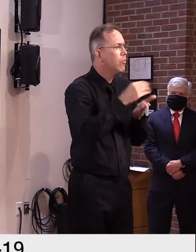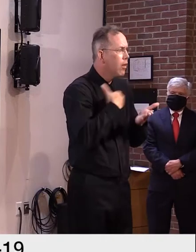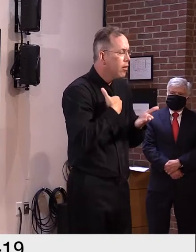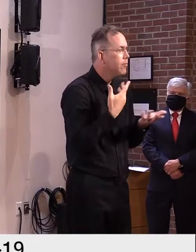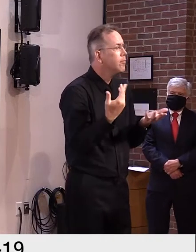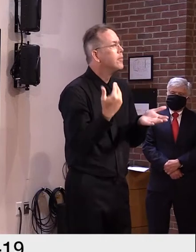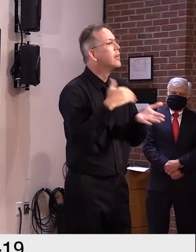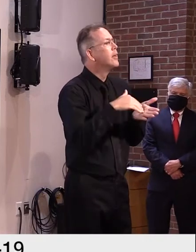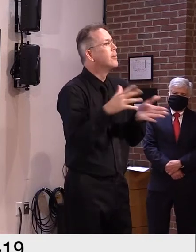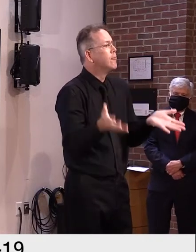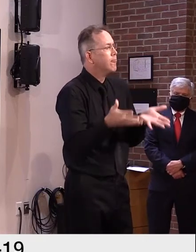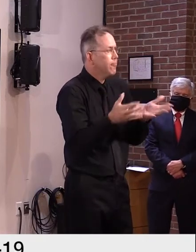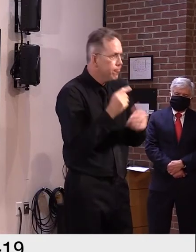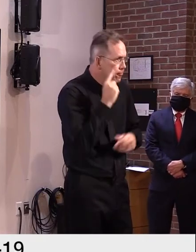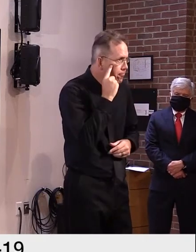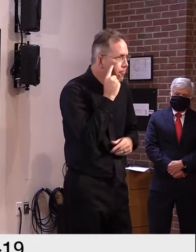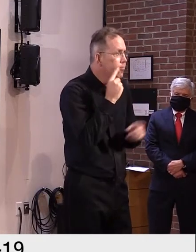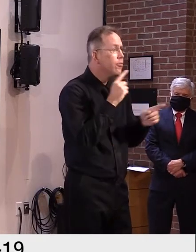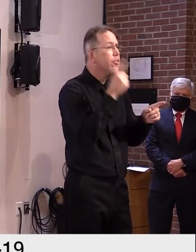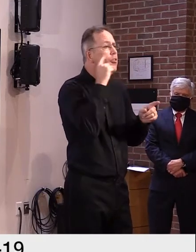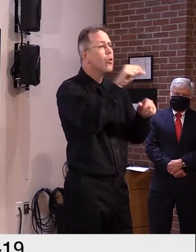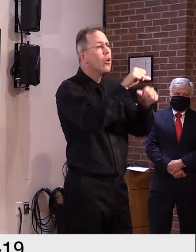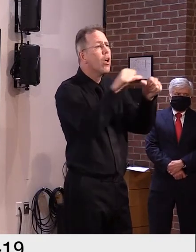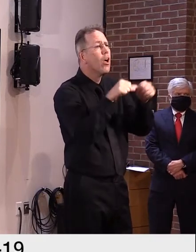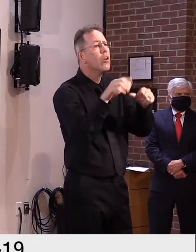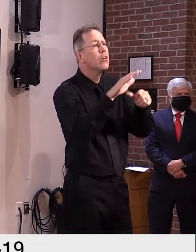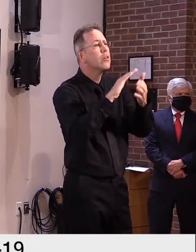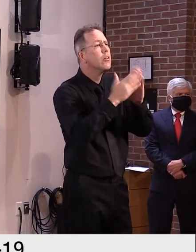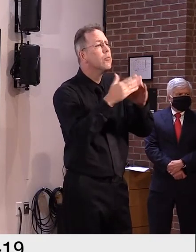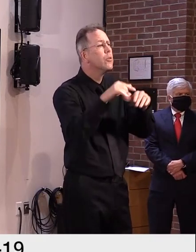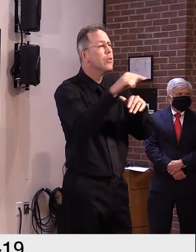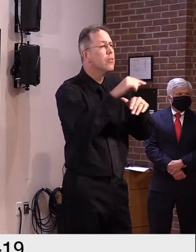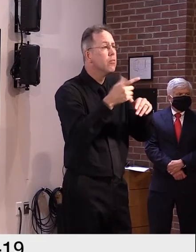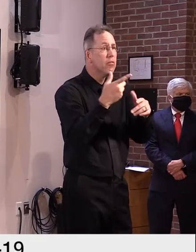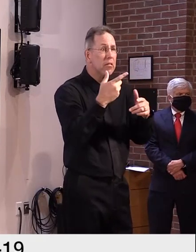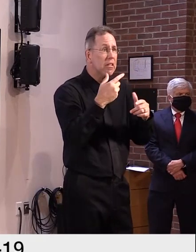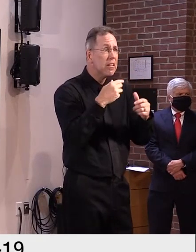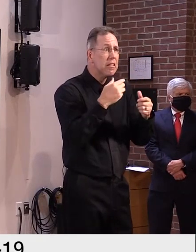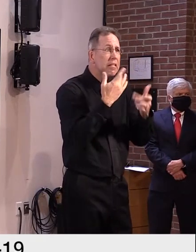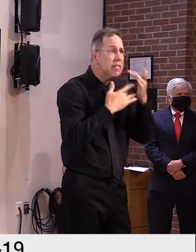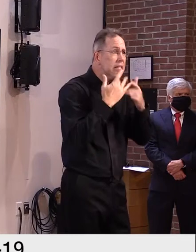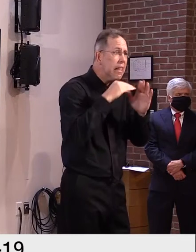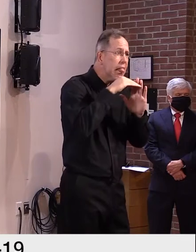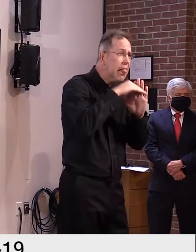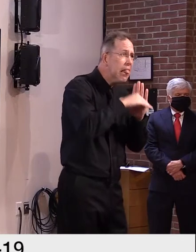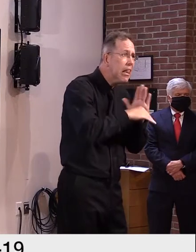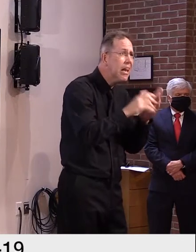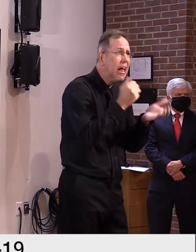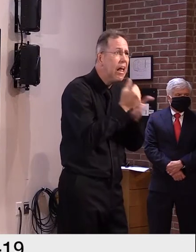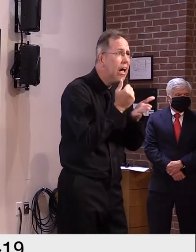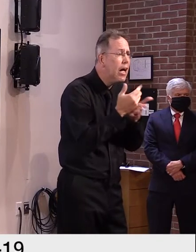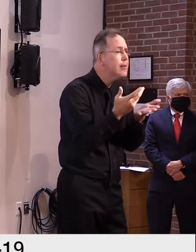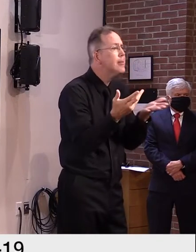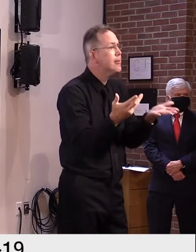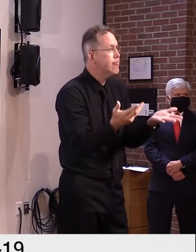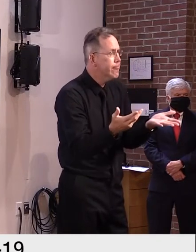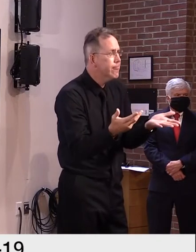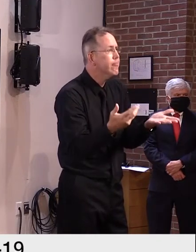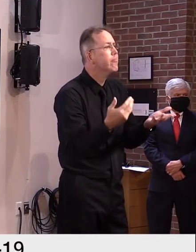think your rink has suffered a loss, or your, whatever it may be, a field or rink, an organization has suffered a loss,